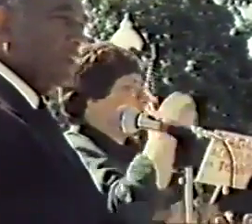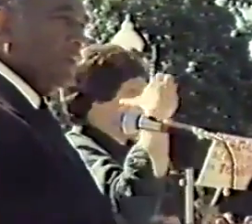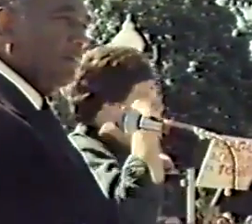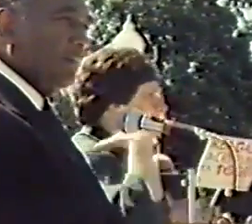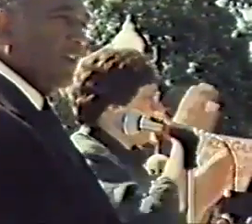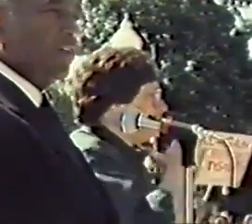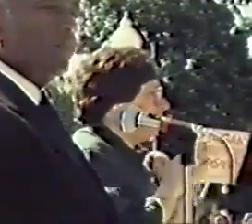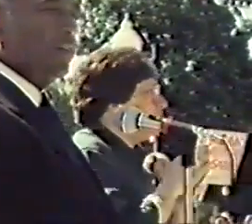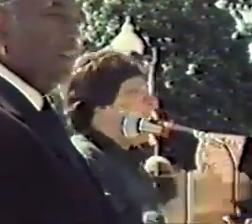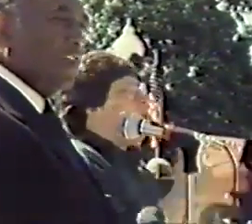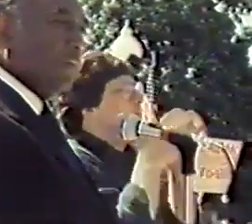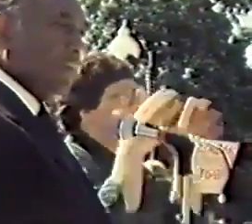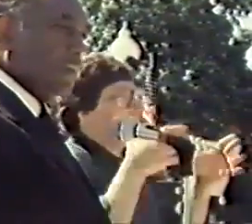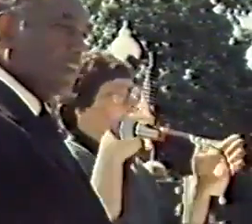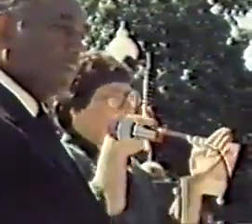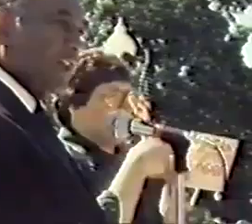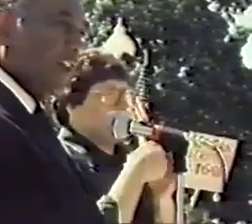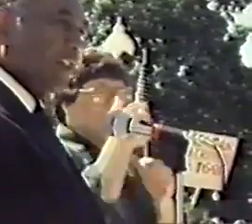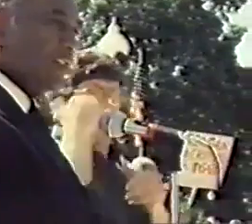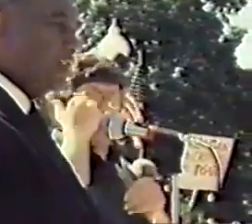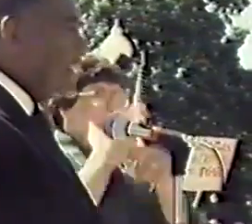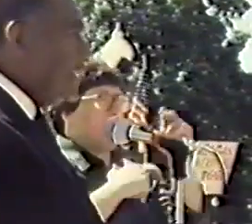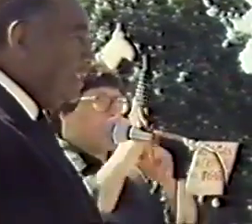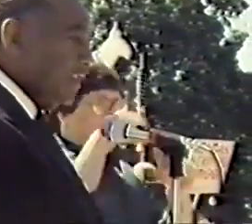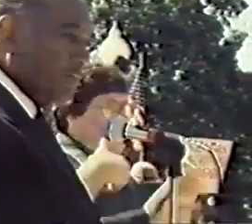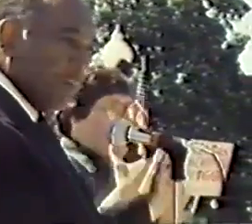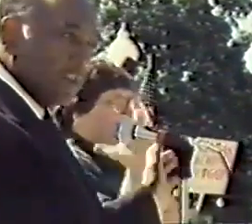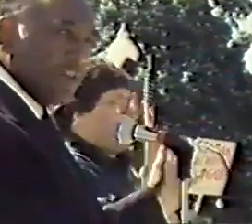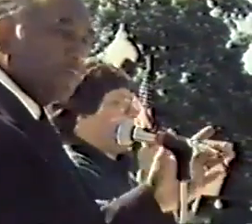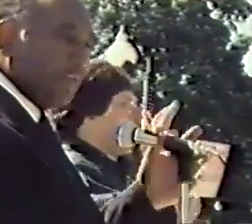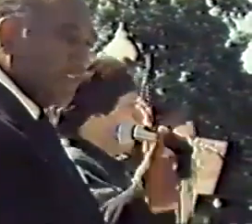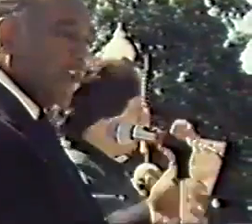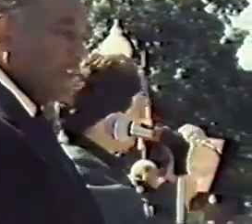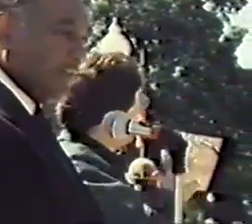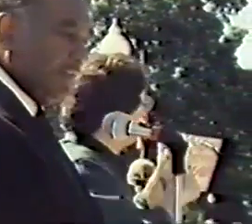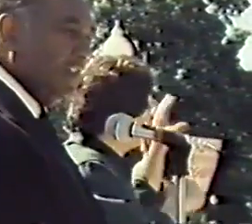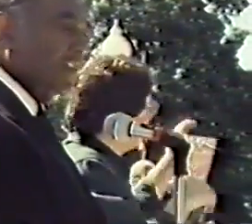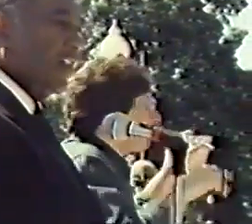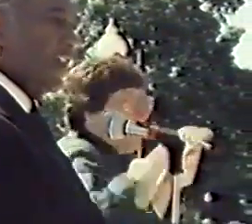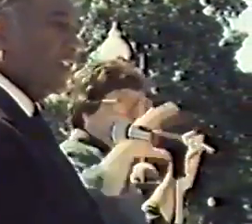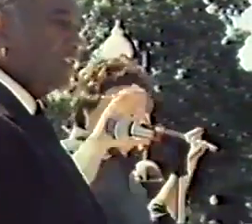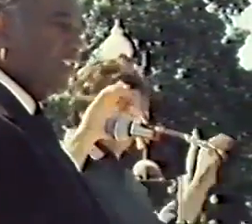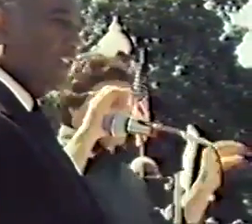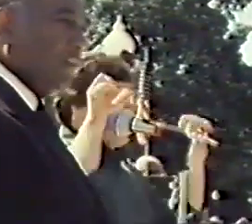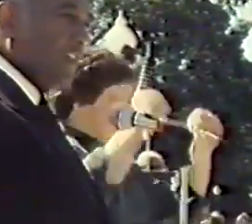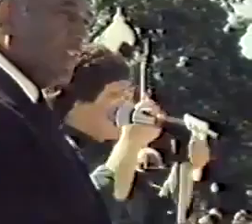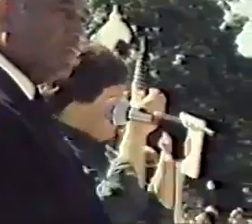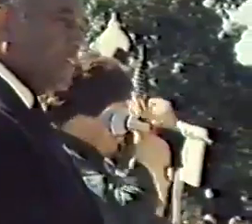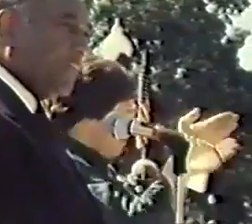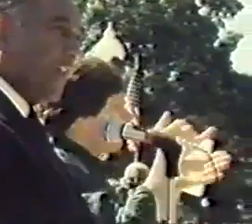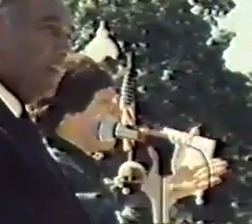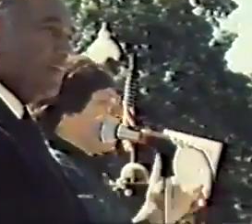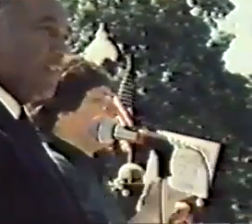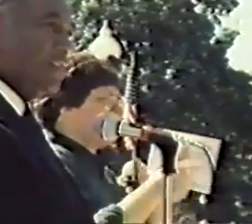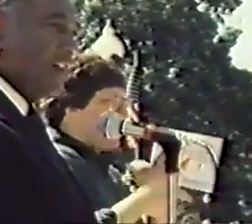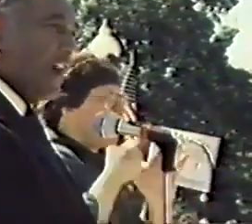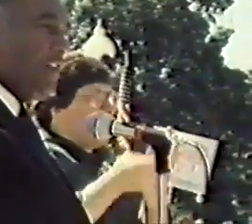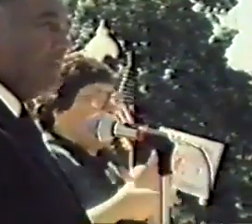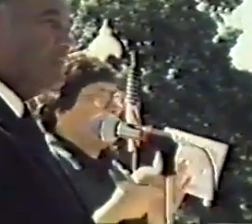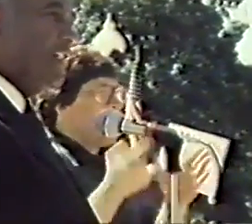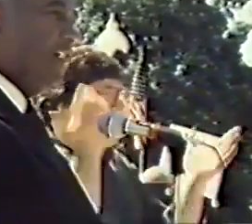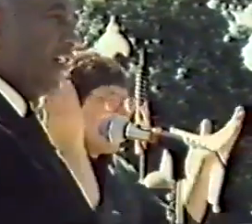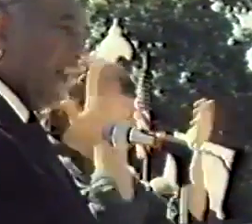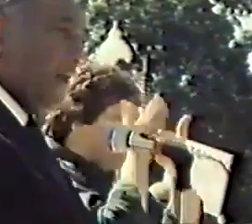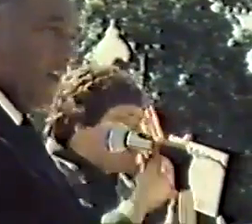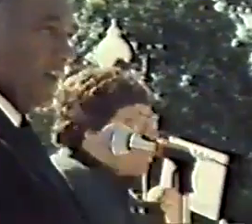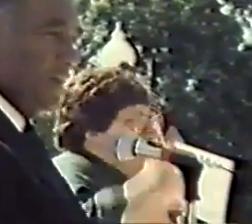capital, much of it in that building behind us and in these buildings beside us, I can tell you that sometimes the